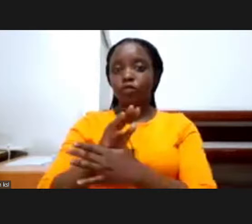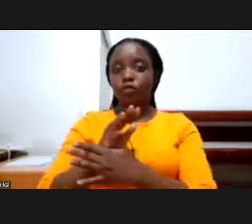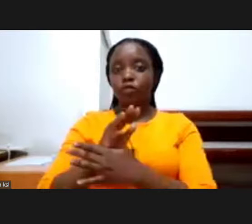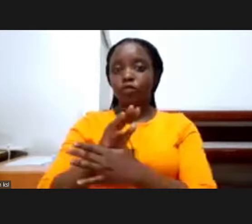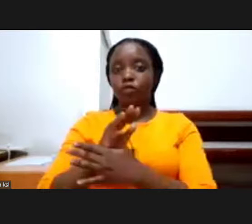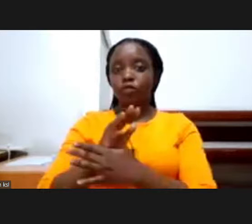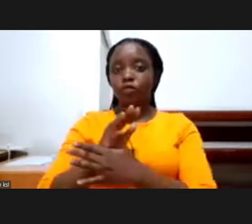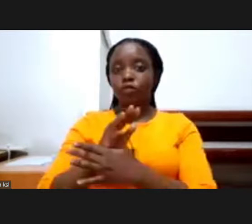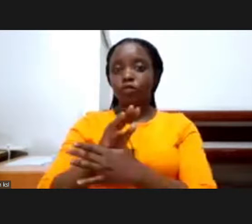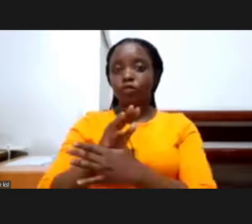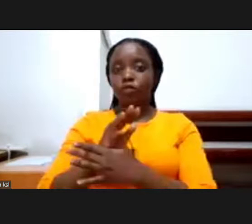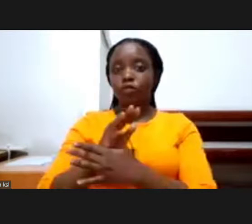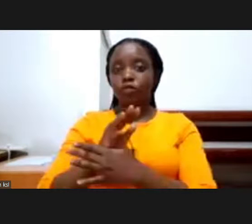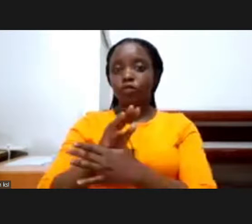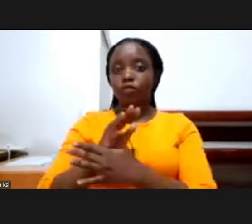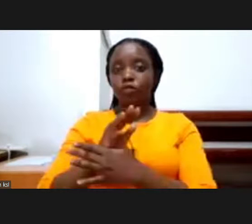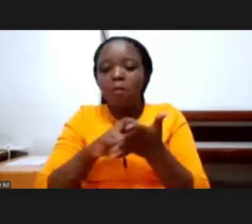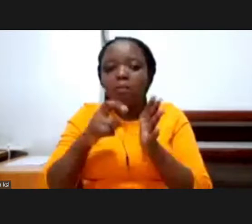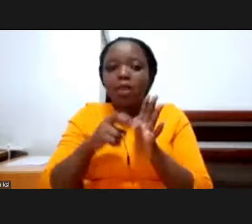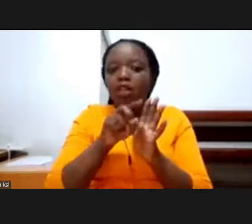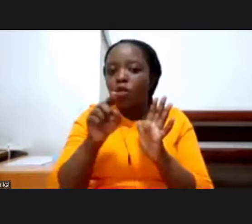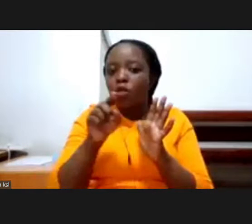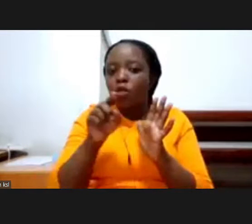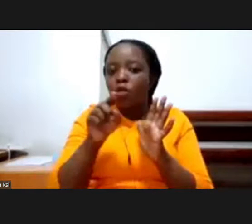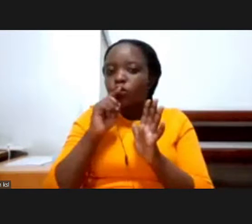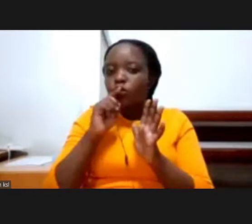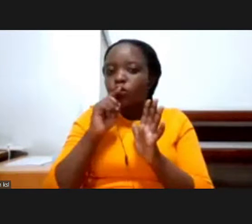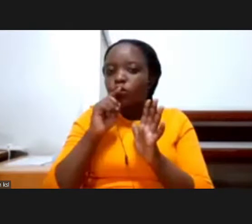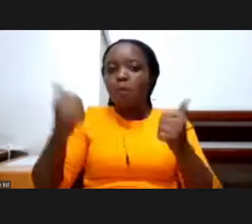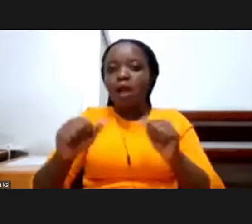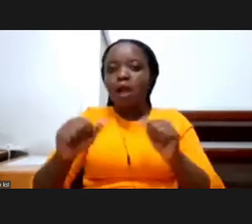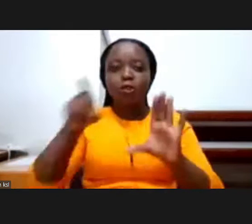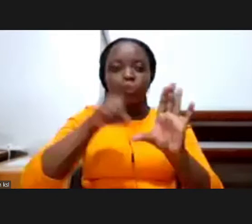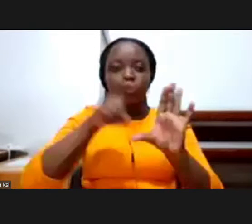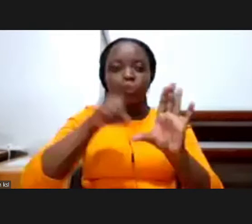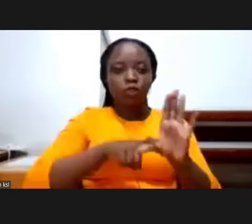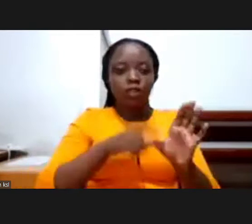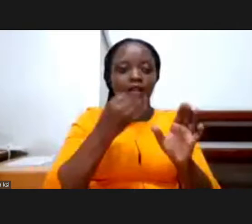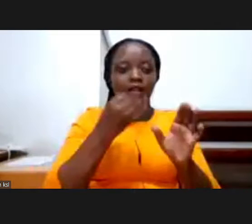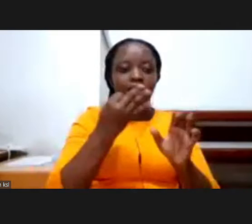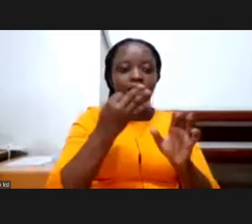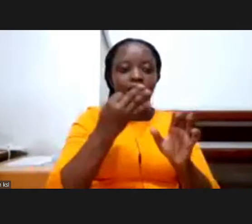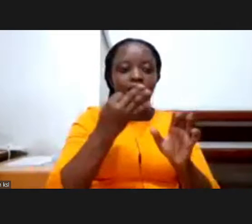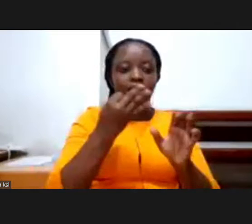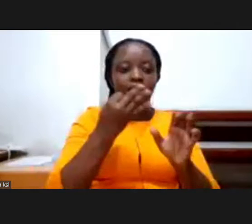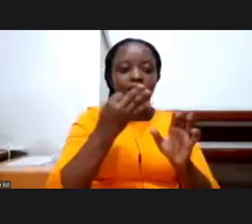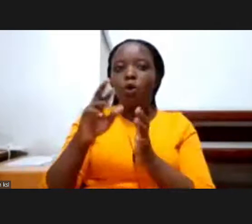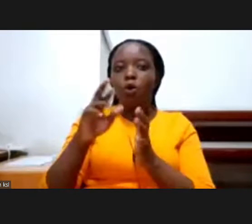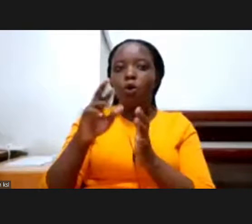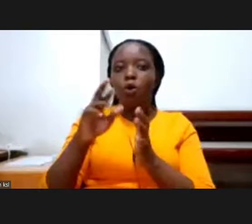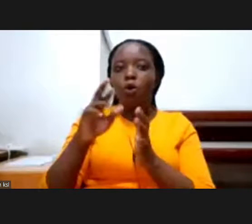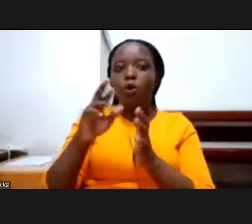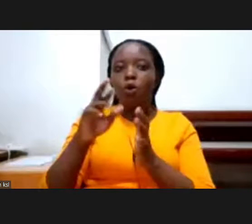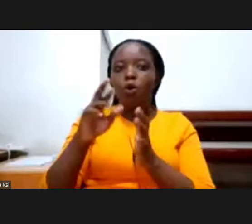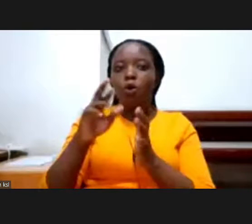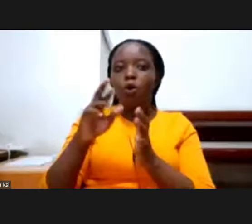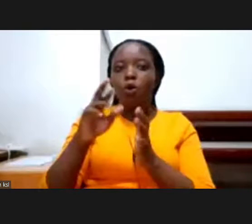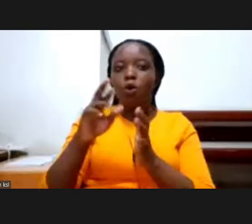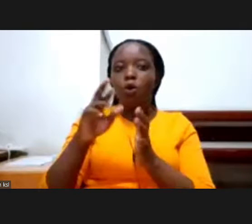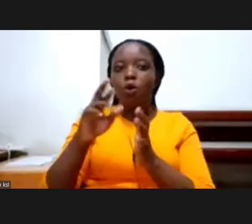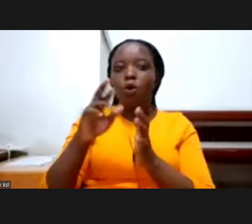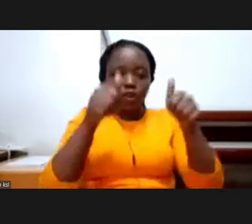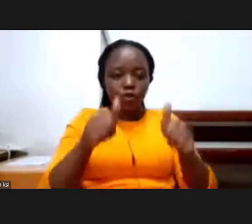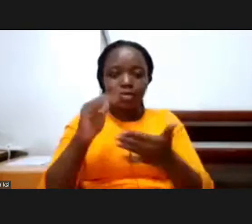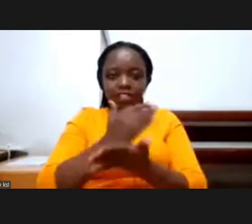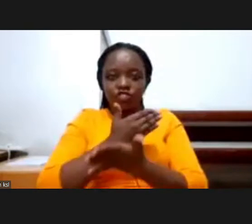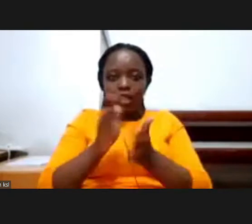However, even from the public notice that was sent out, it clearly stated that this is a grace period. By